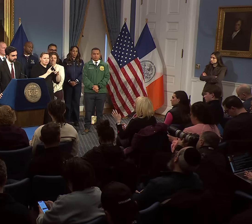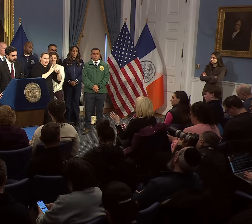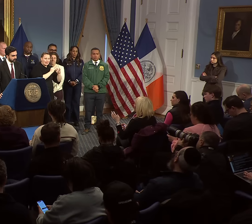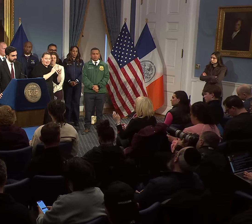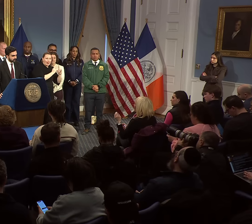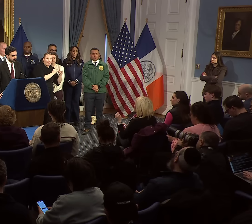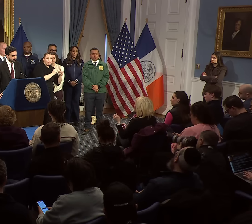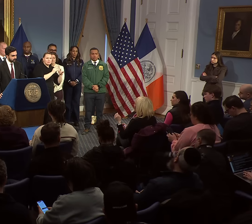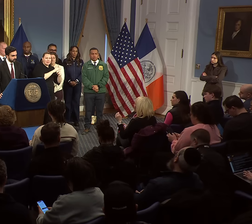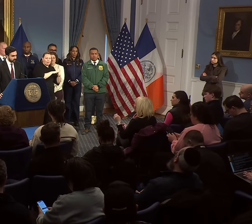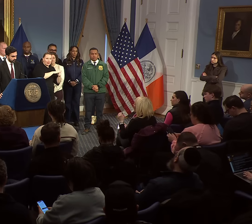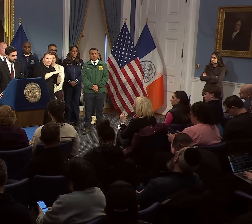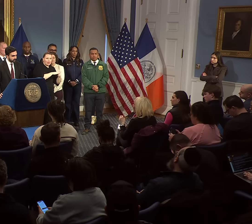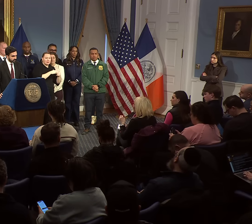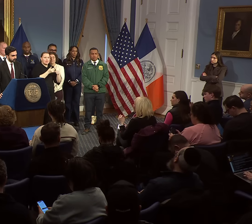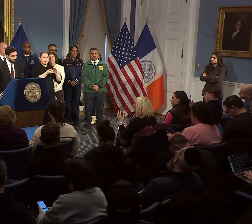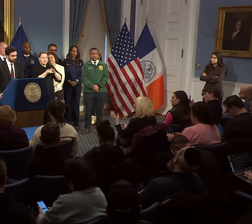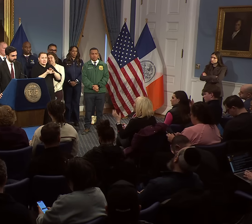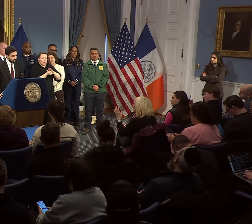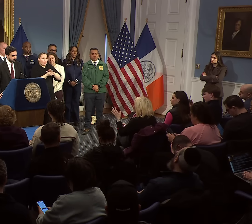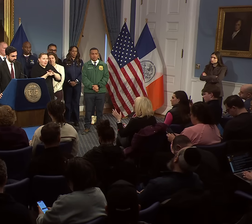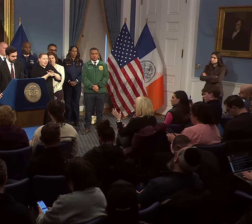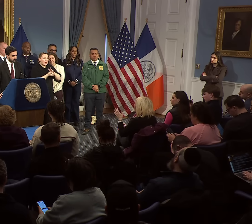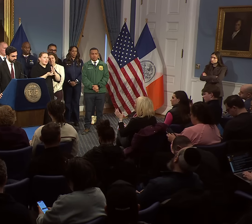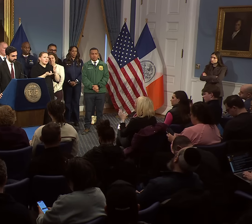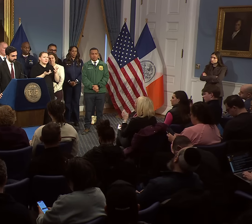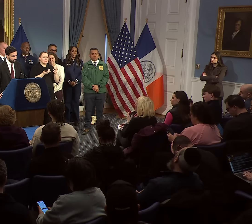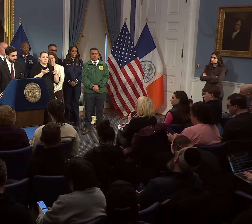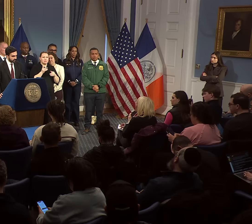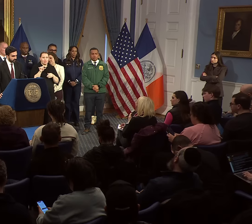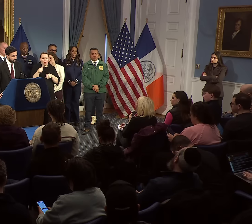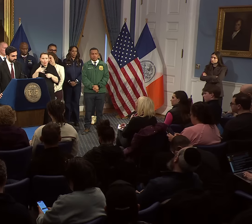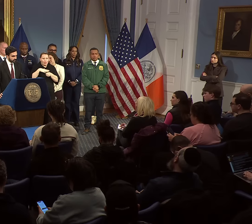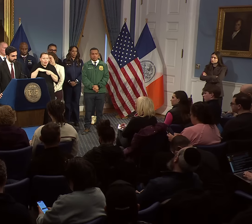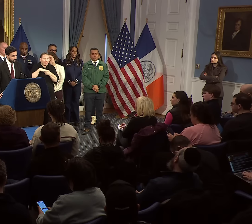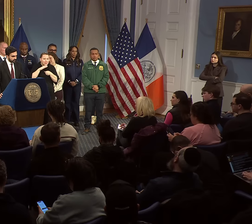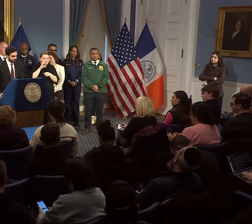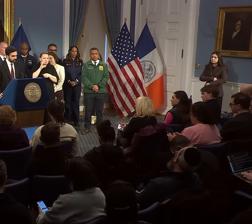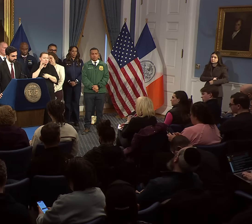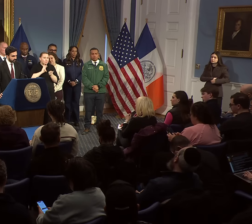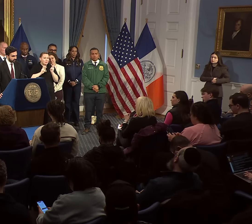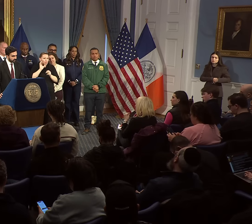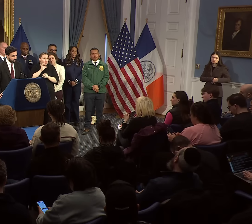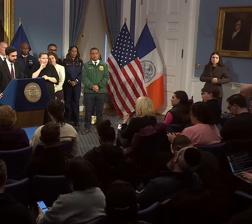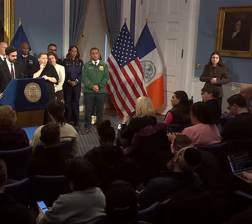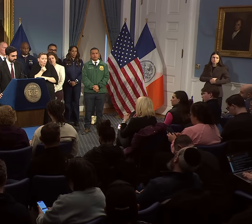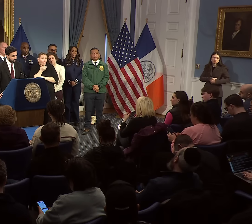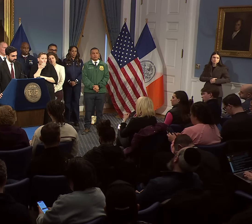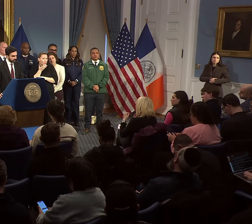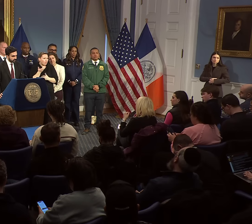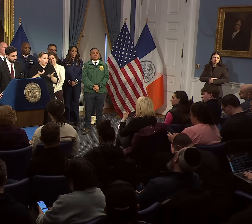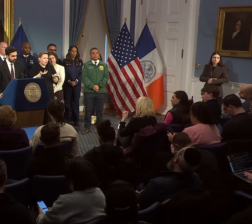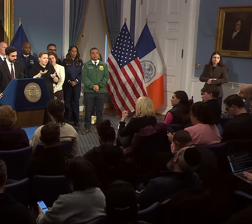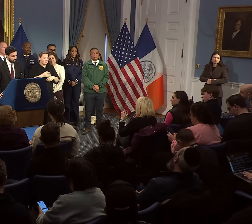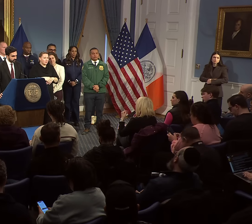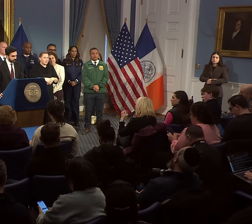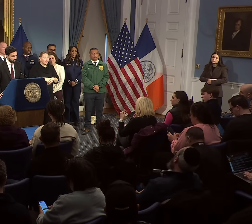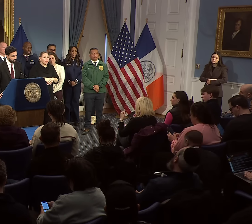other places where people seek warmth to try to convince them to come out of the cold? And